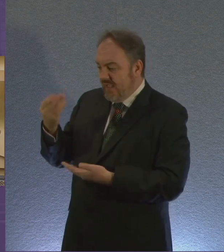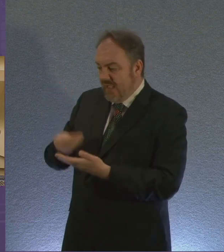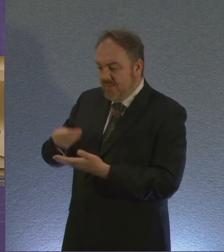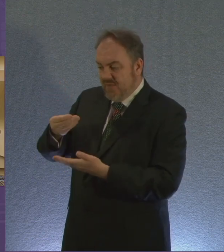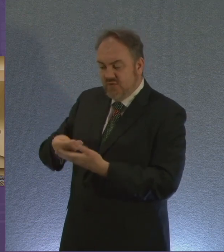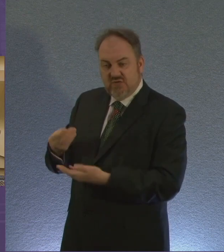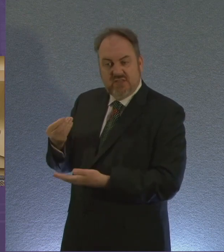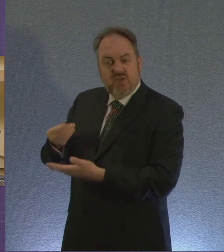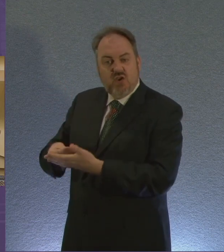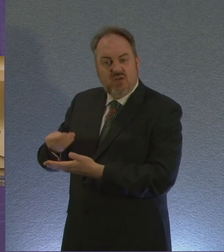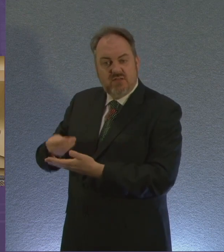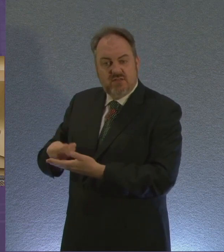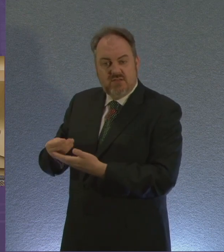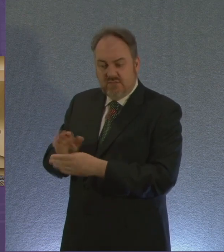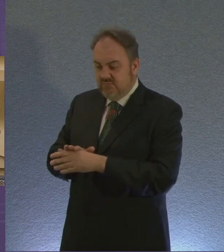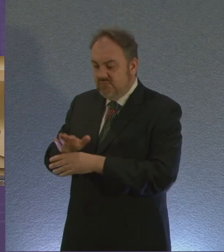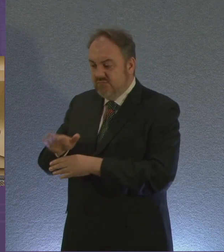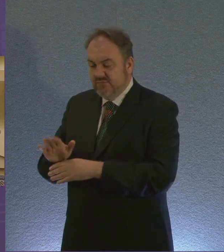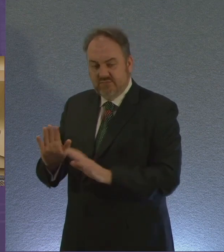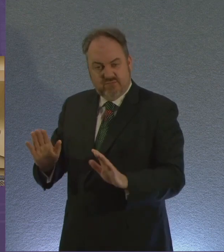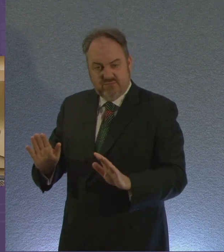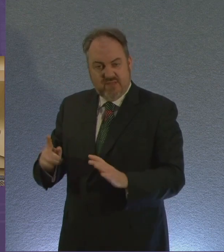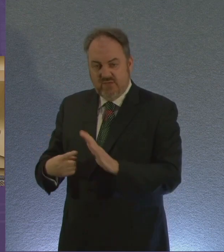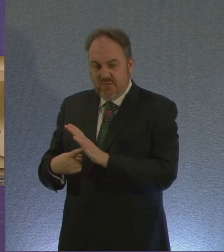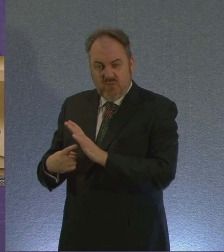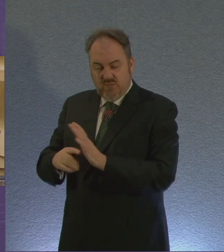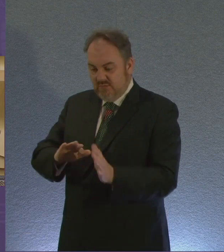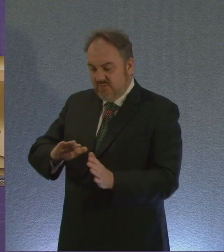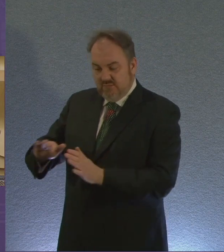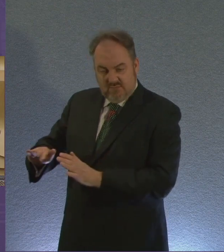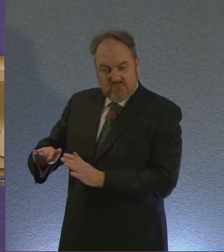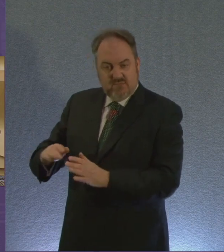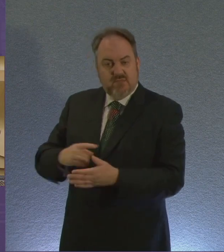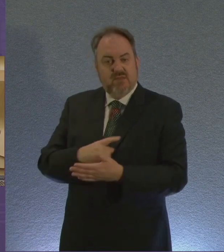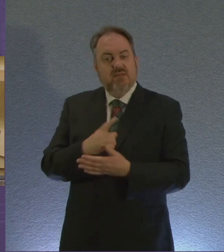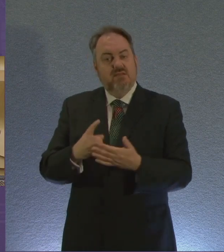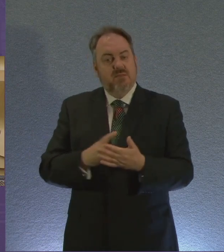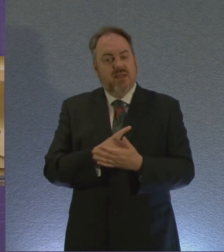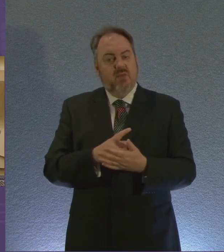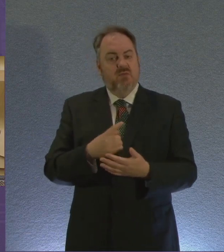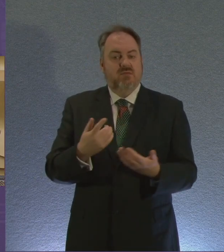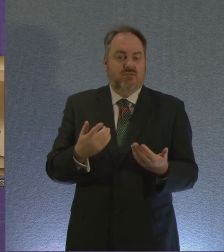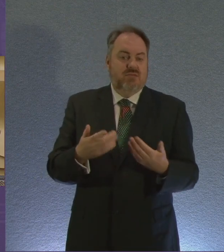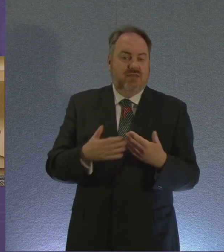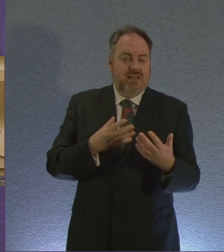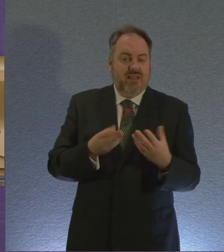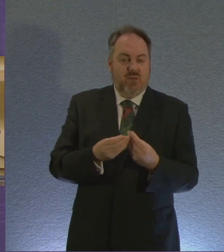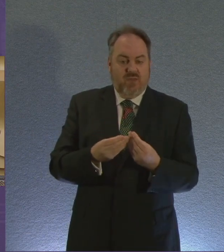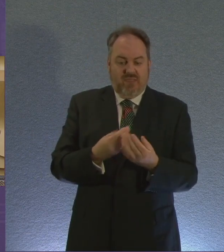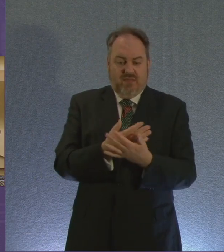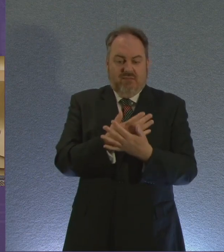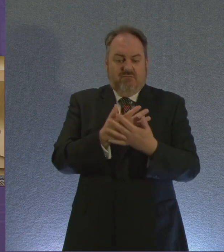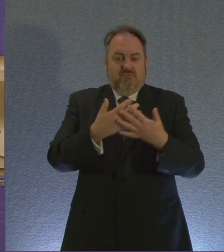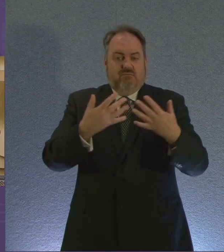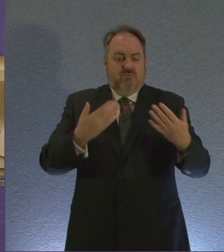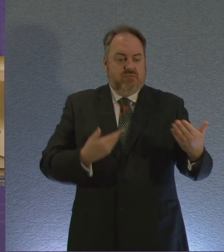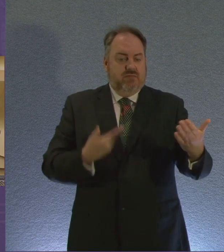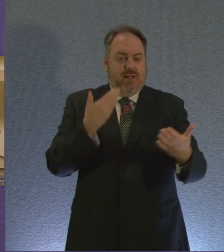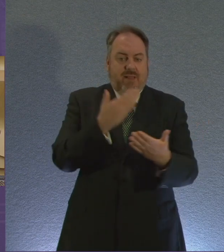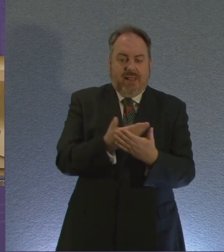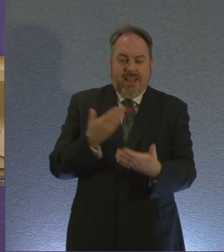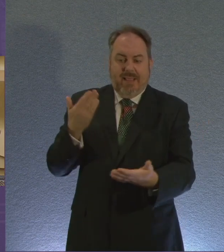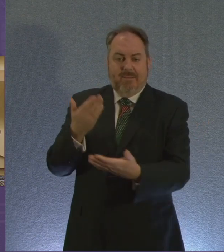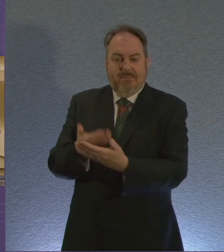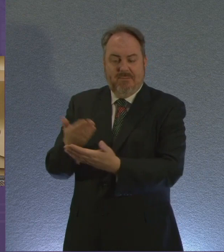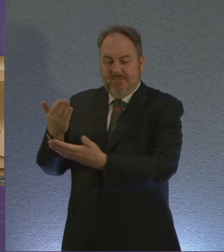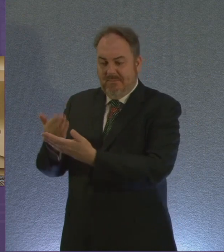a crisis. There will inevitably be an impact both on UK and Scottish caseload, but that is uncertain at this time.